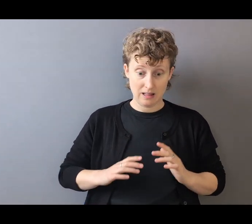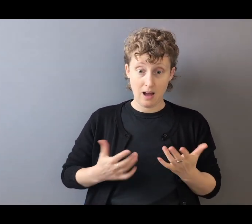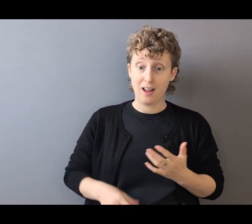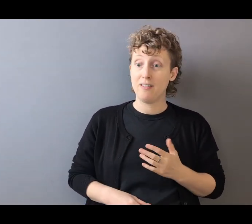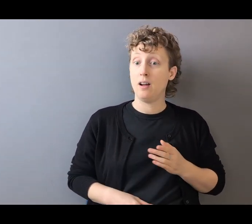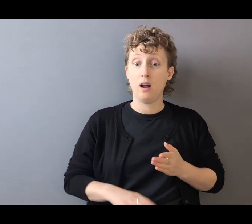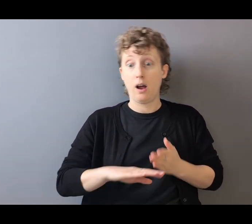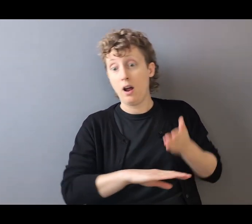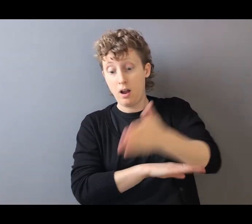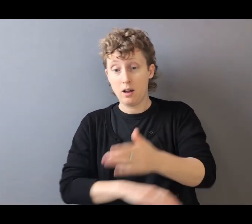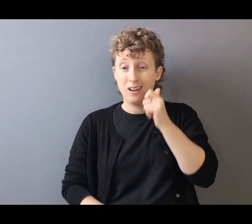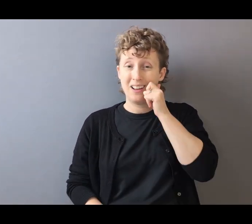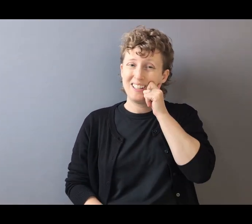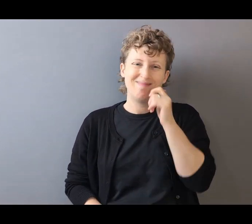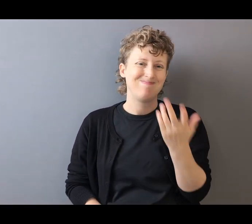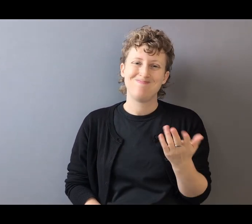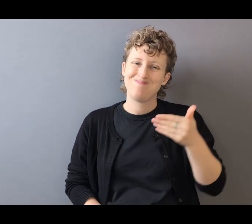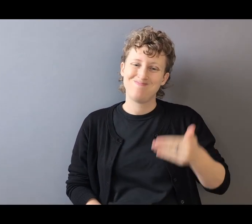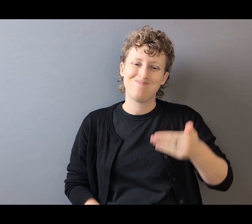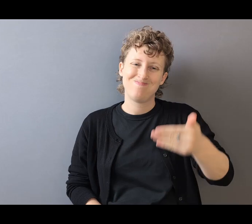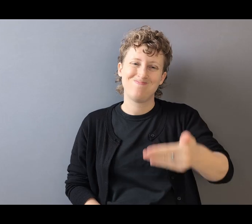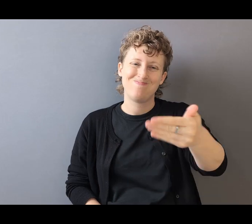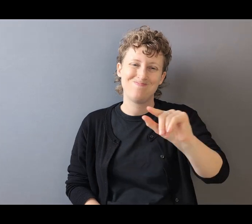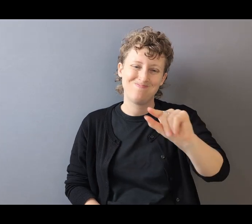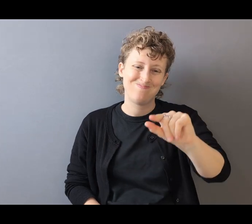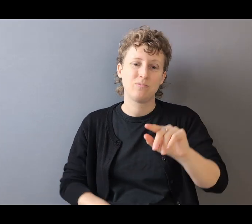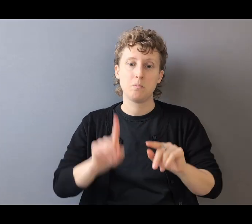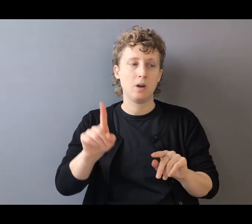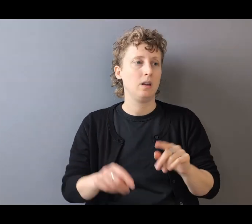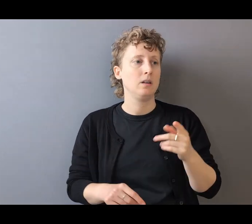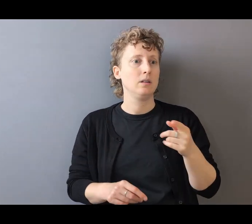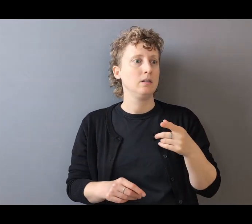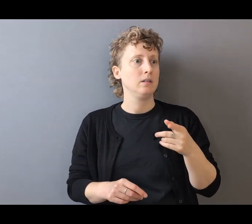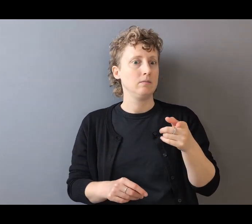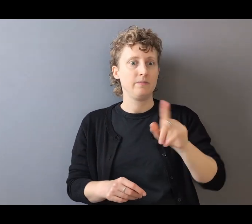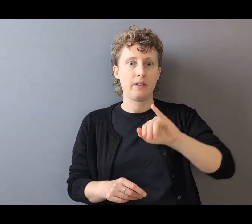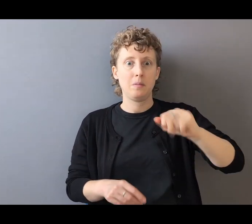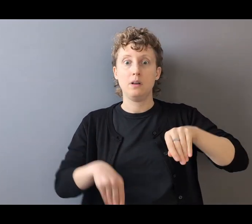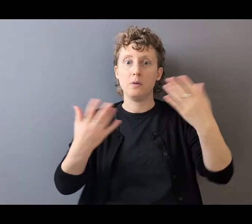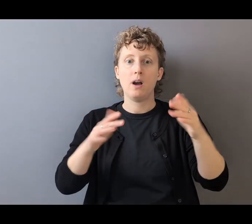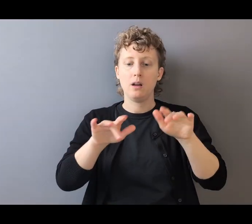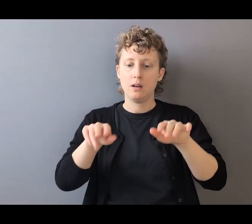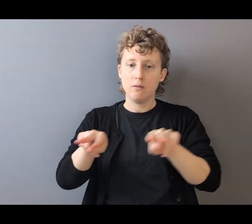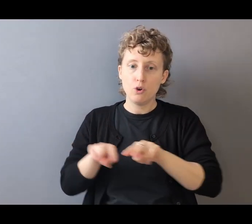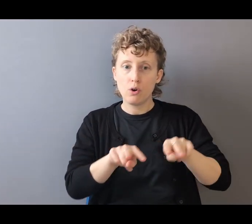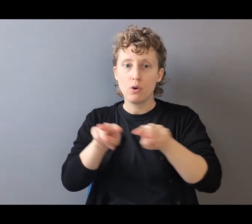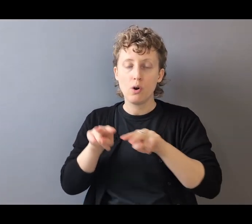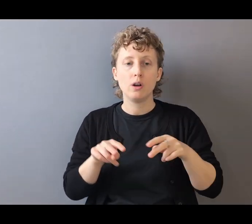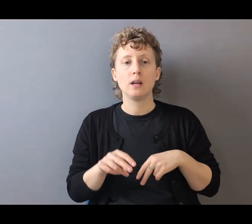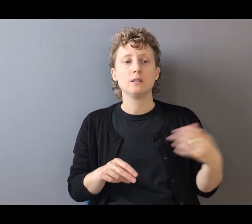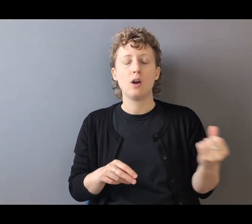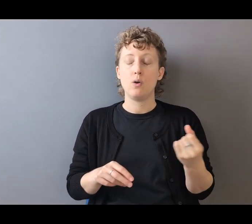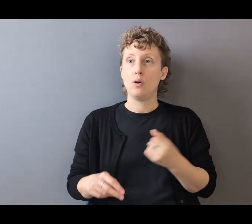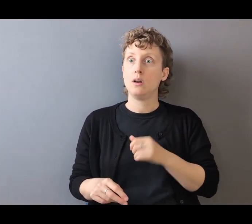but I'm very glad there are usually these recordings I can watch later on, and cannot wait to see the sessions of today that I didn't